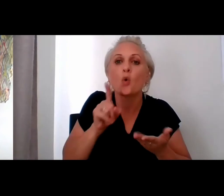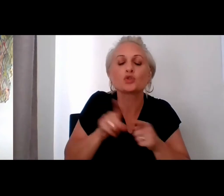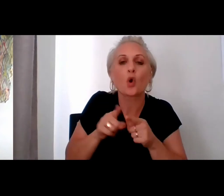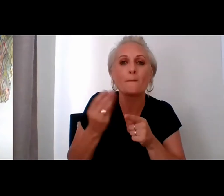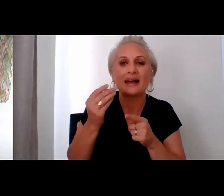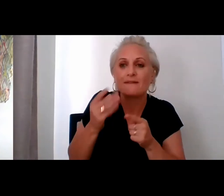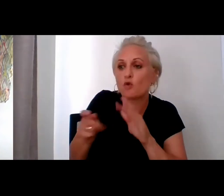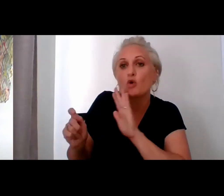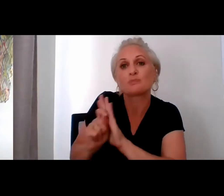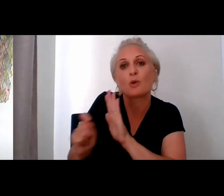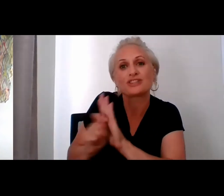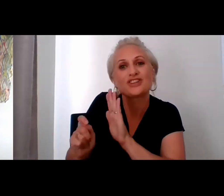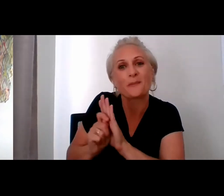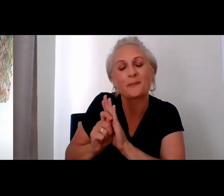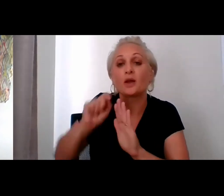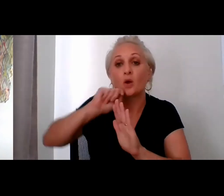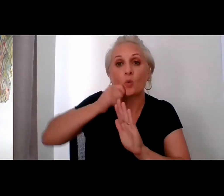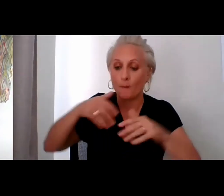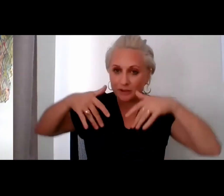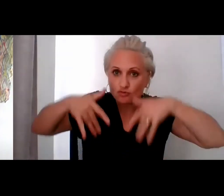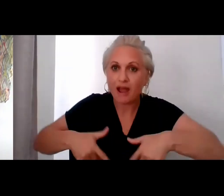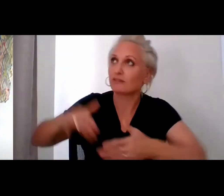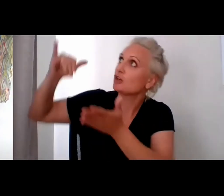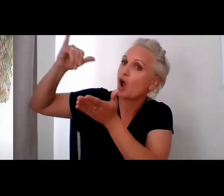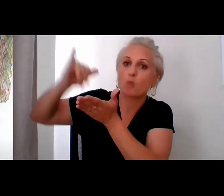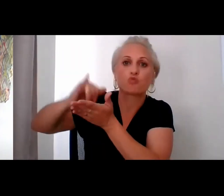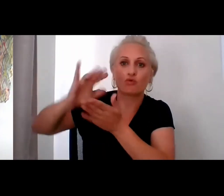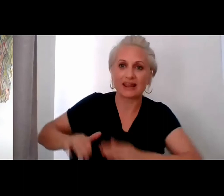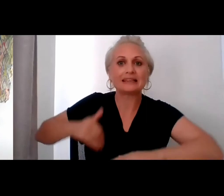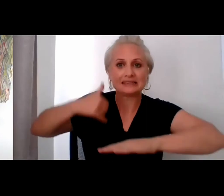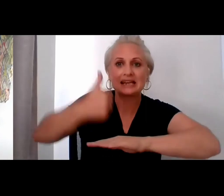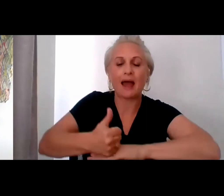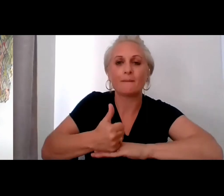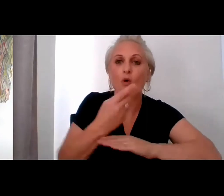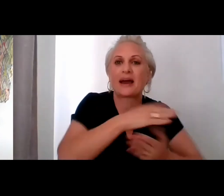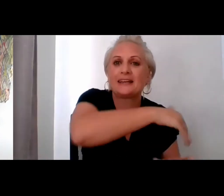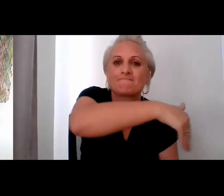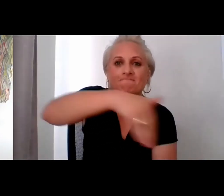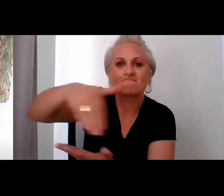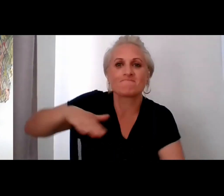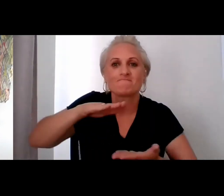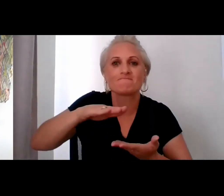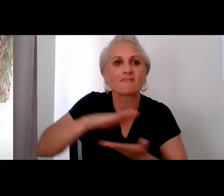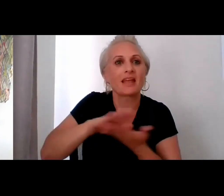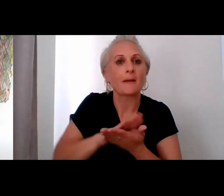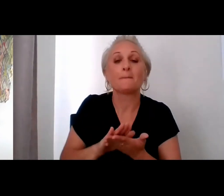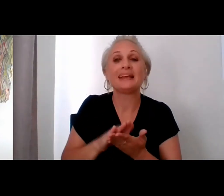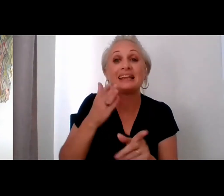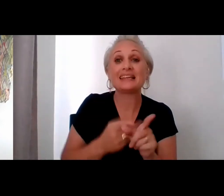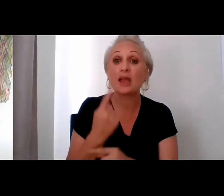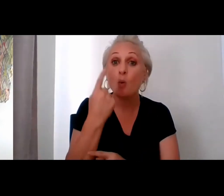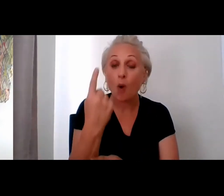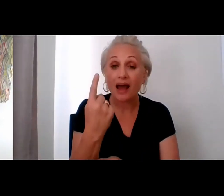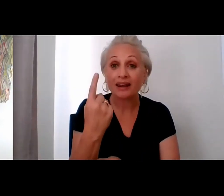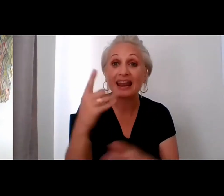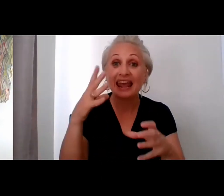drafted, approved, and implemented, with the aim that by the end of that year, 1/3 of shows